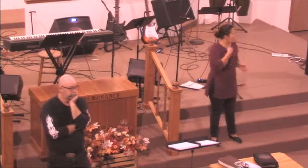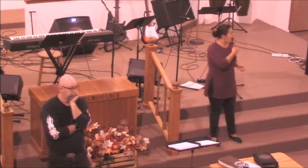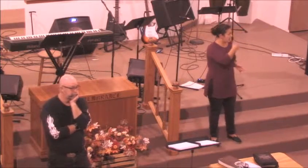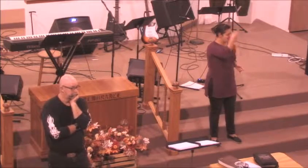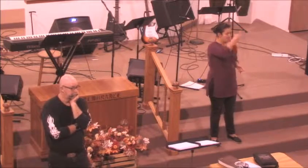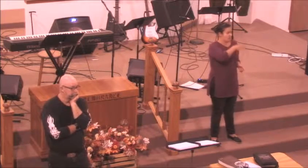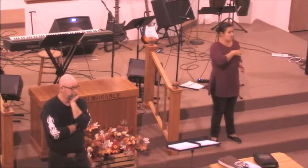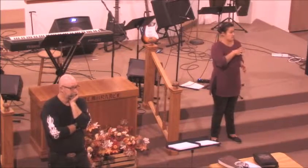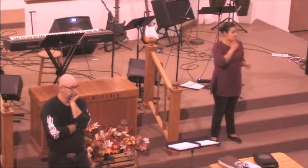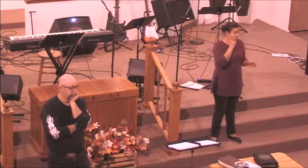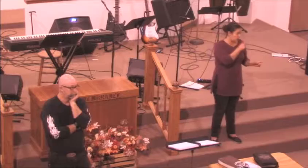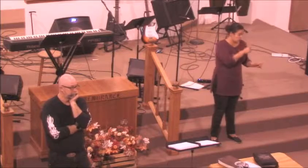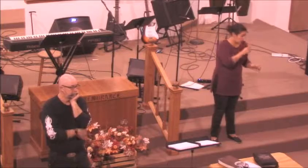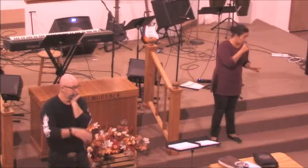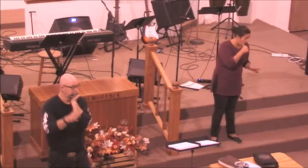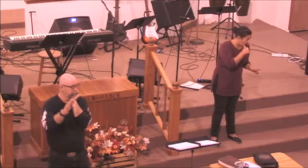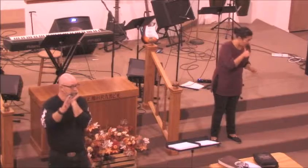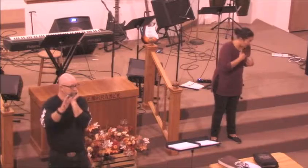No.